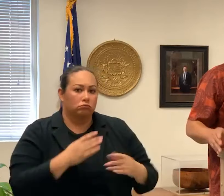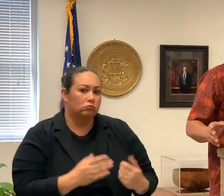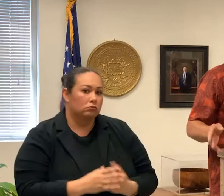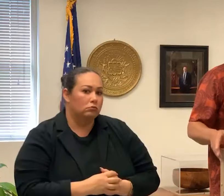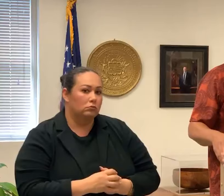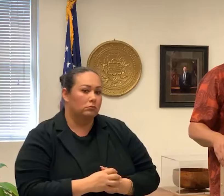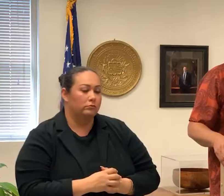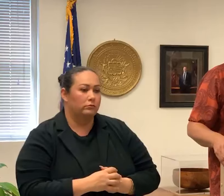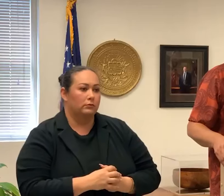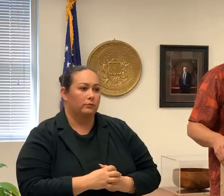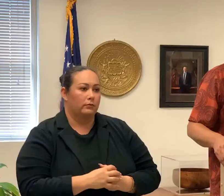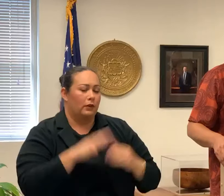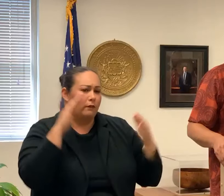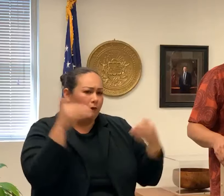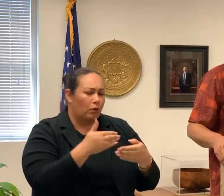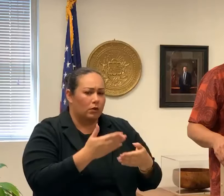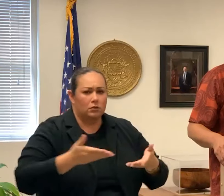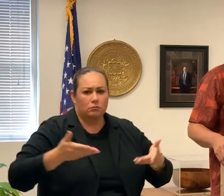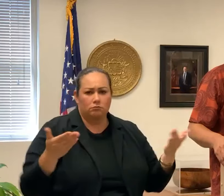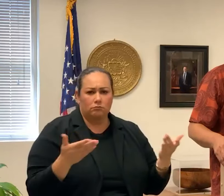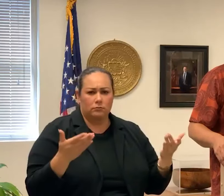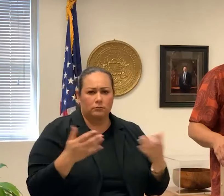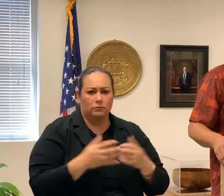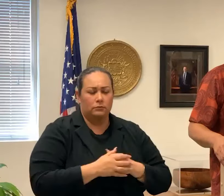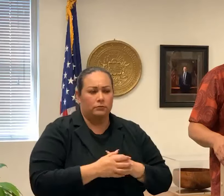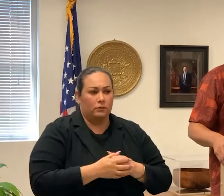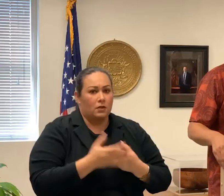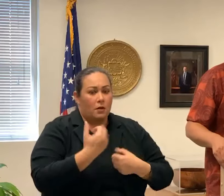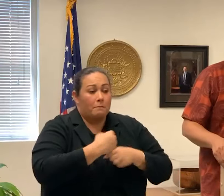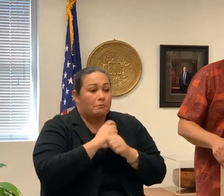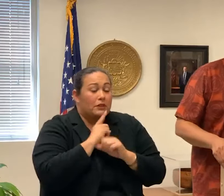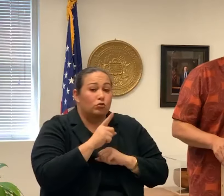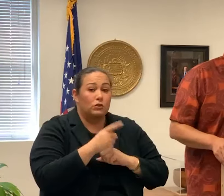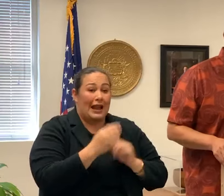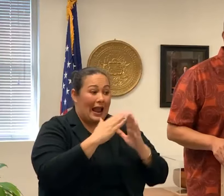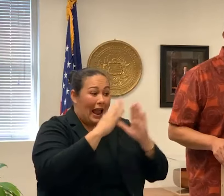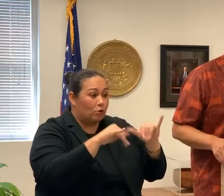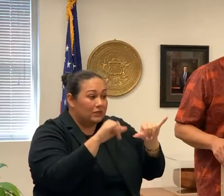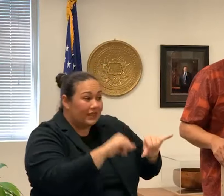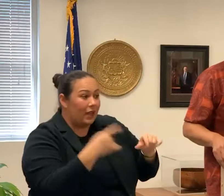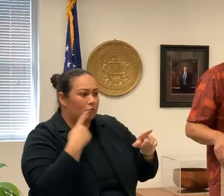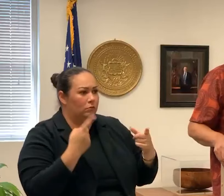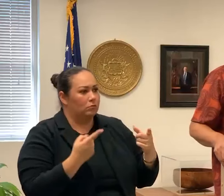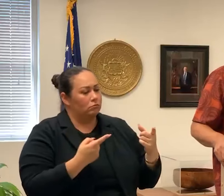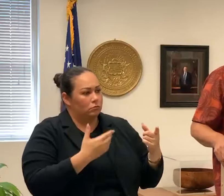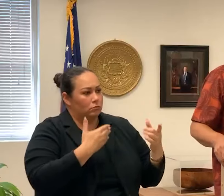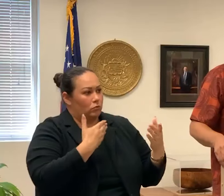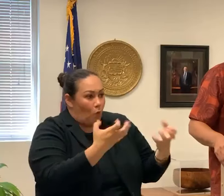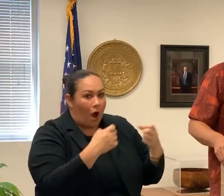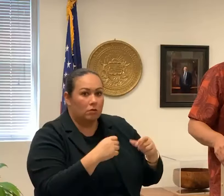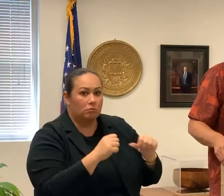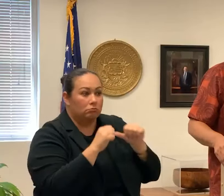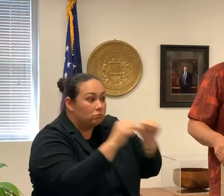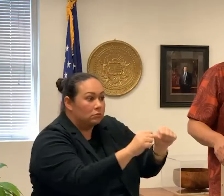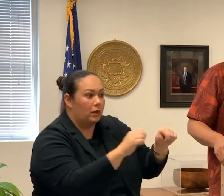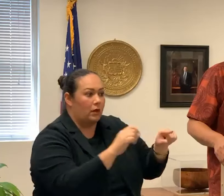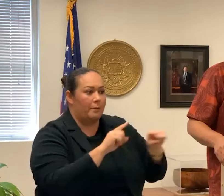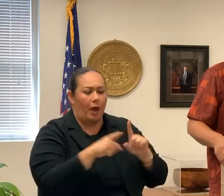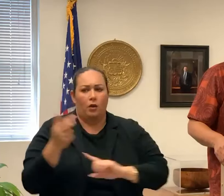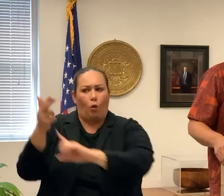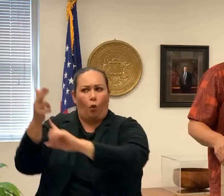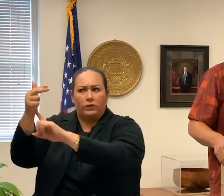want to focus on getting people into not just stable housing, but an interim housing when they are ready to leave the